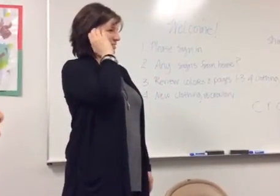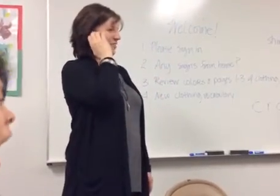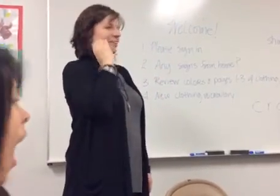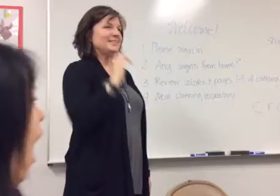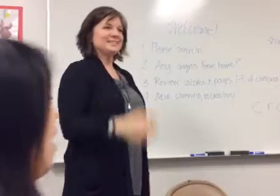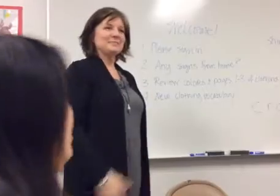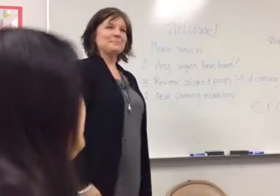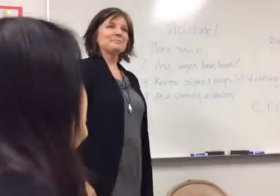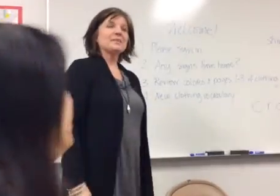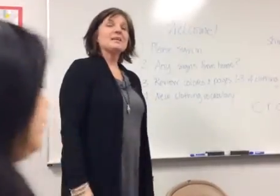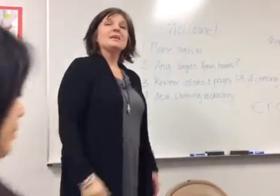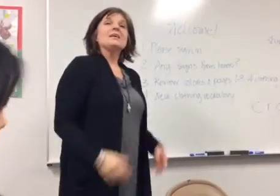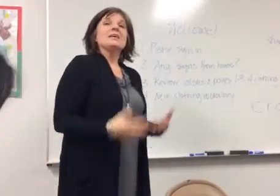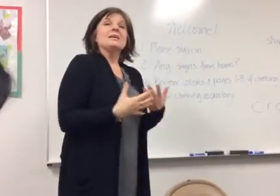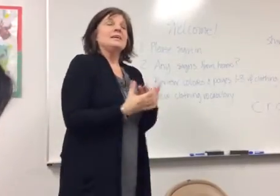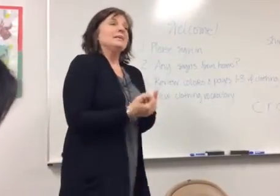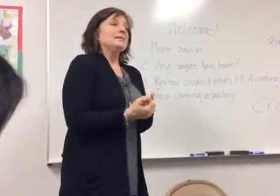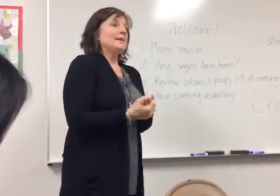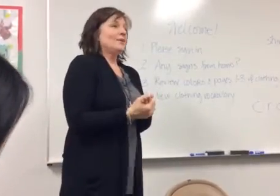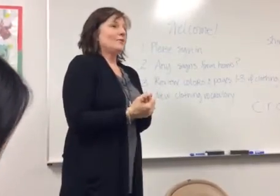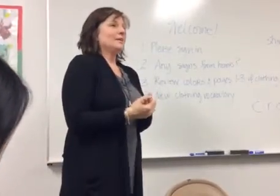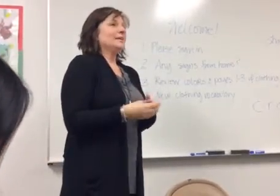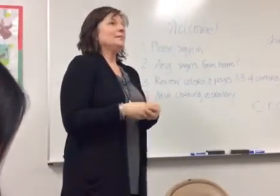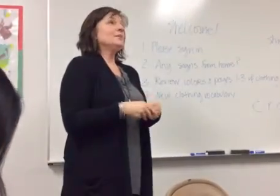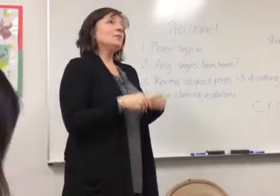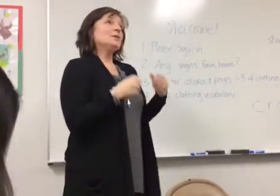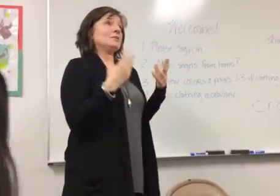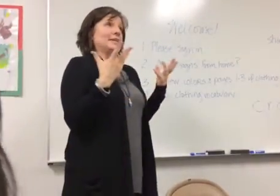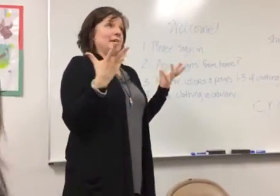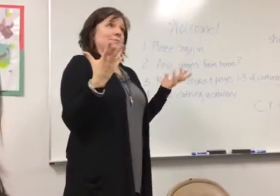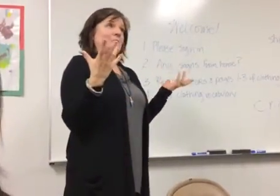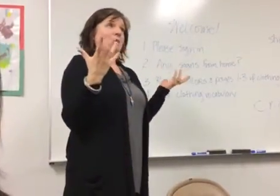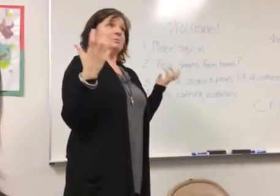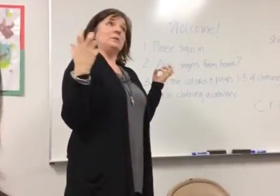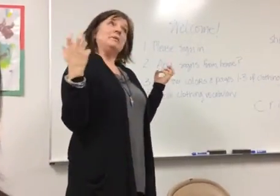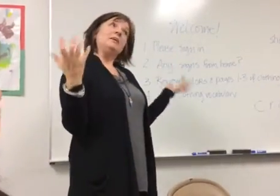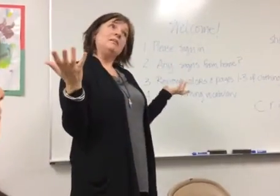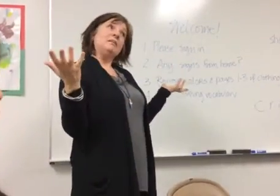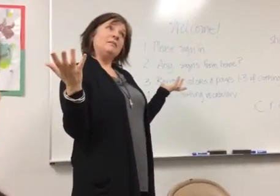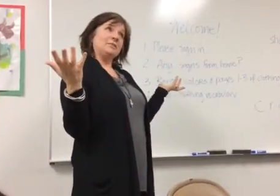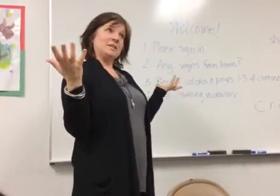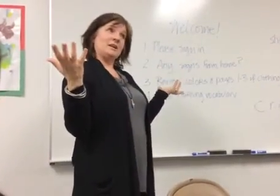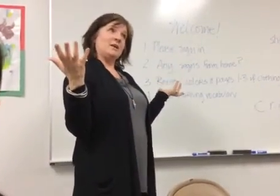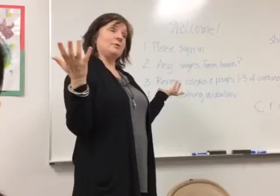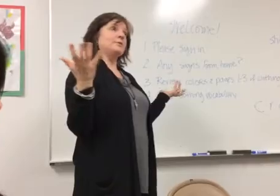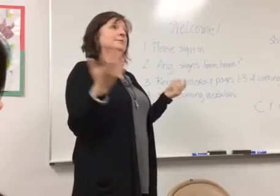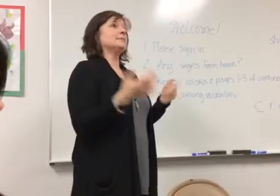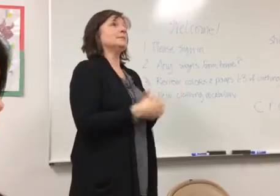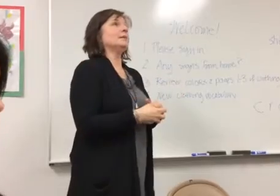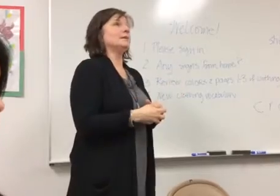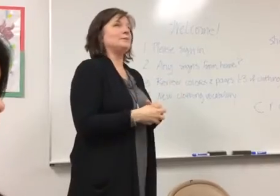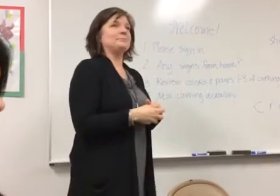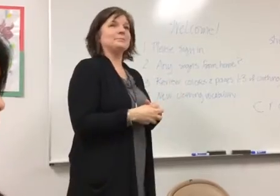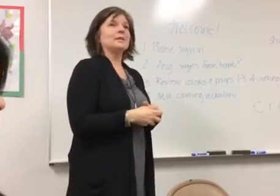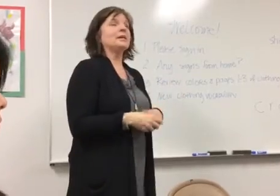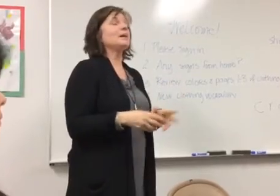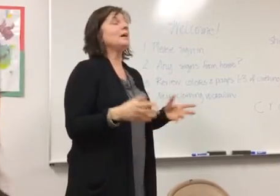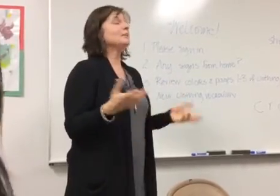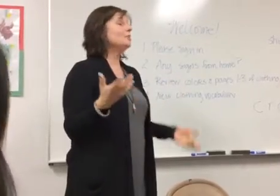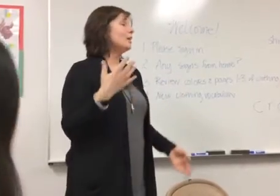All right. Now, even though I know the cabs won't probably be here for 10 hours, and, you know,